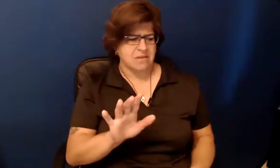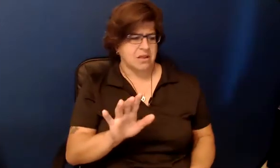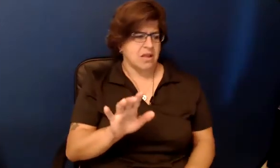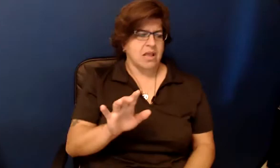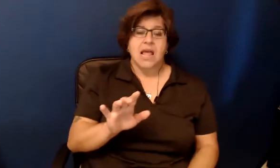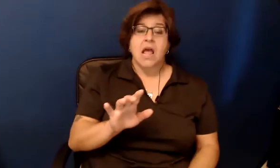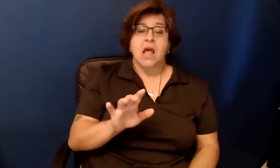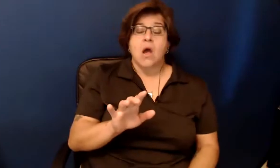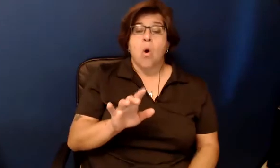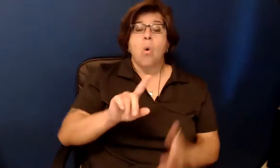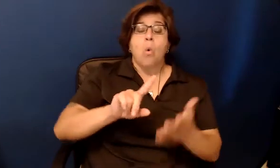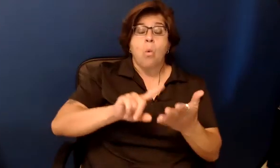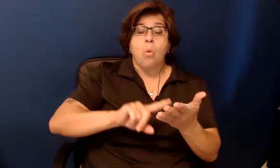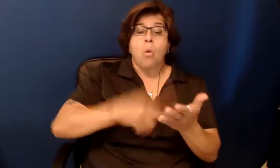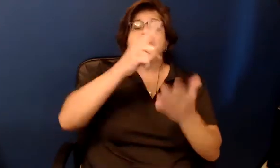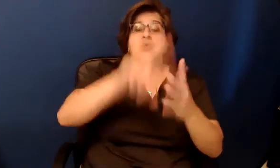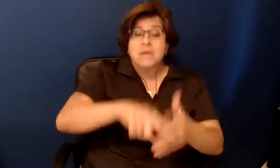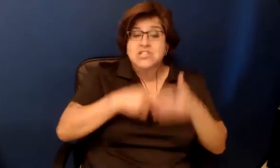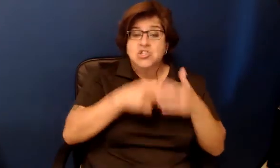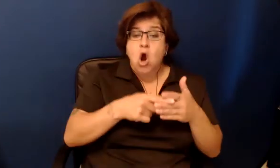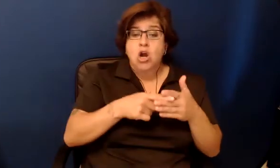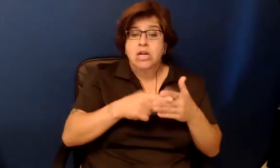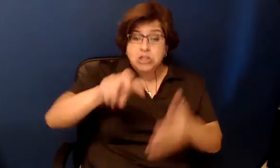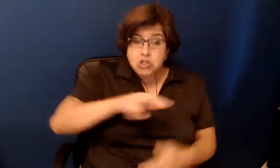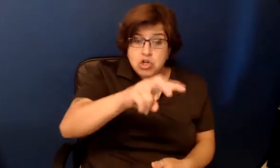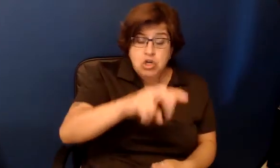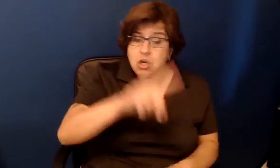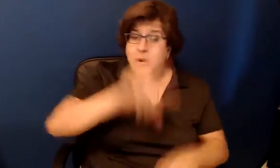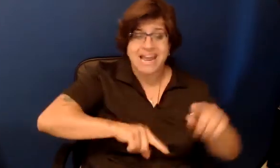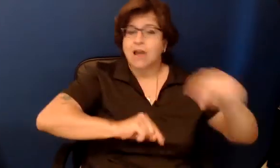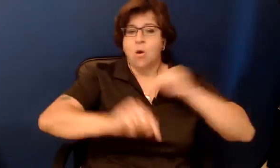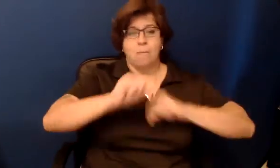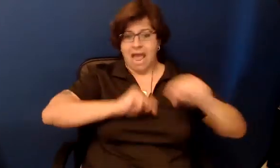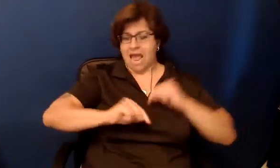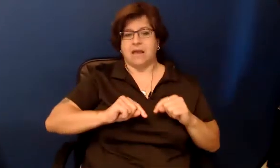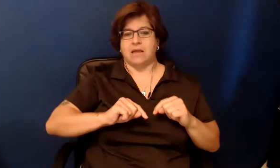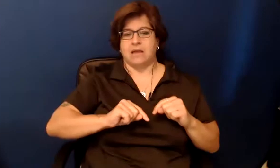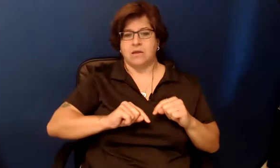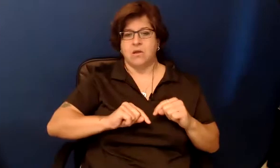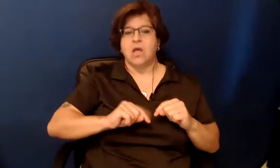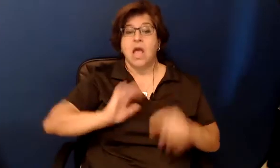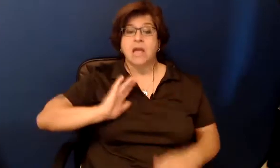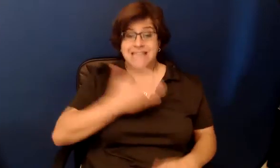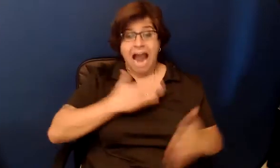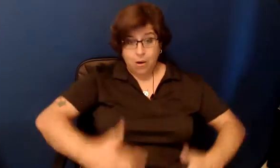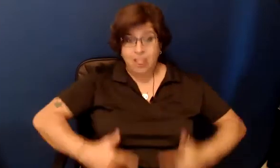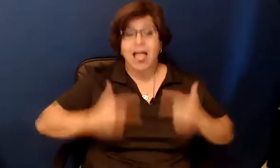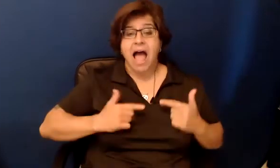this, we can never undo it. Once we fully understand what we have done here, we have turned our